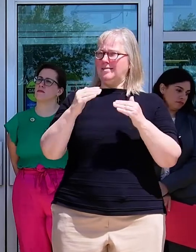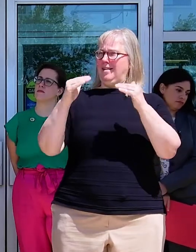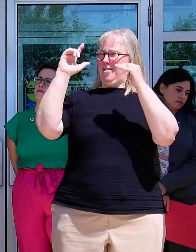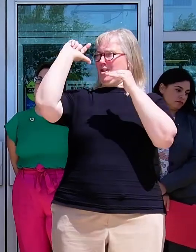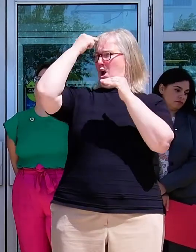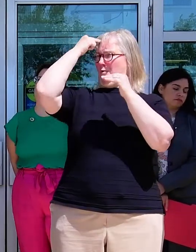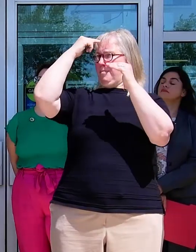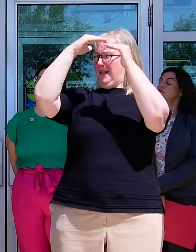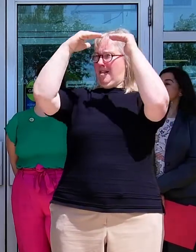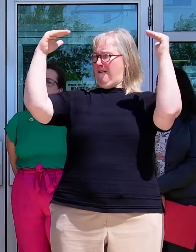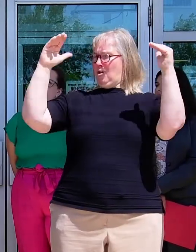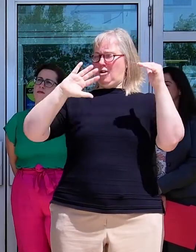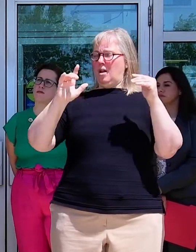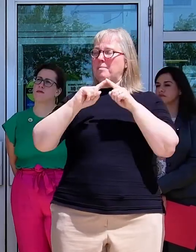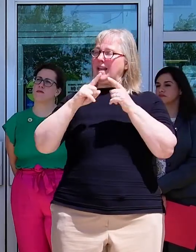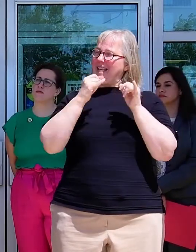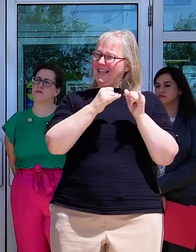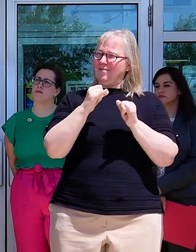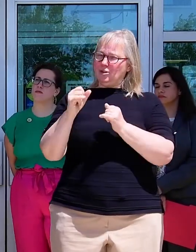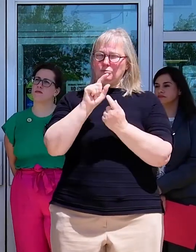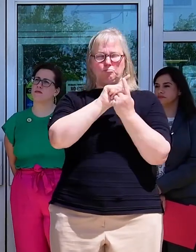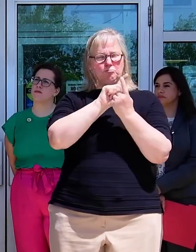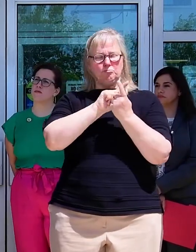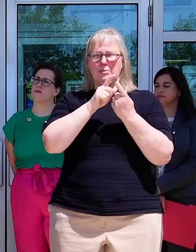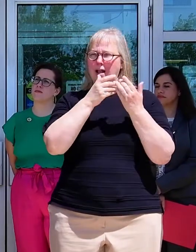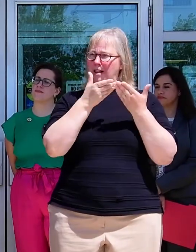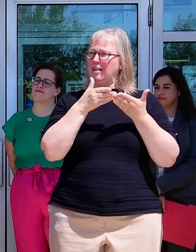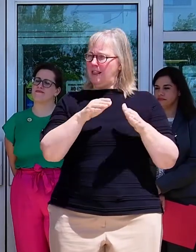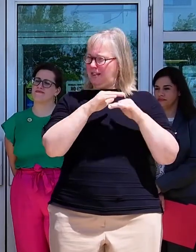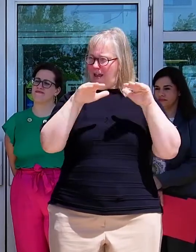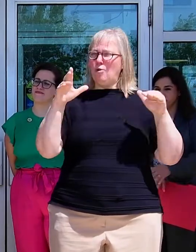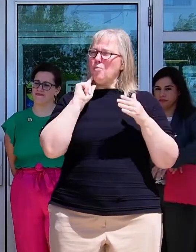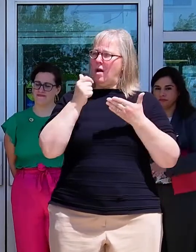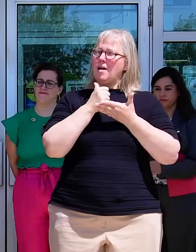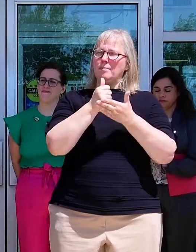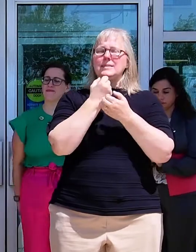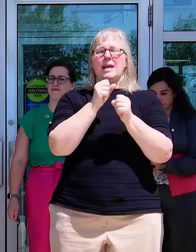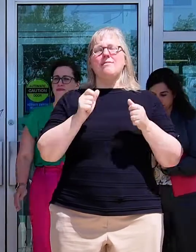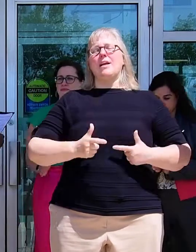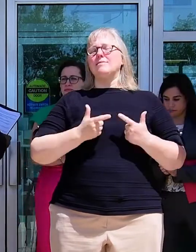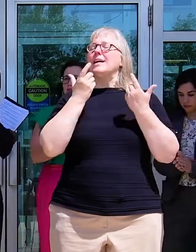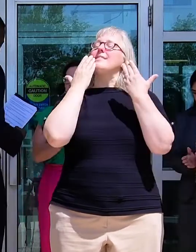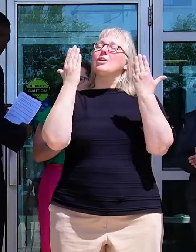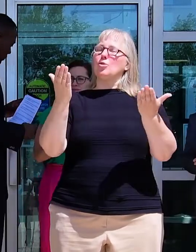at the individual level, will help save lives. Thank you.